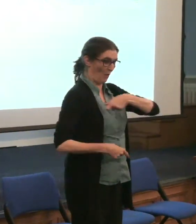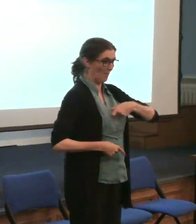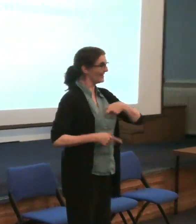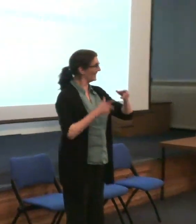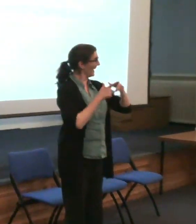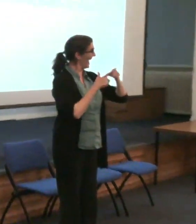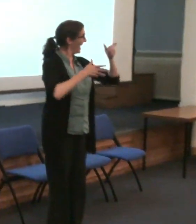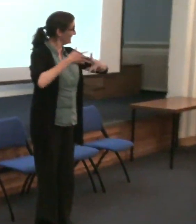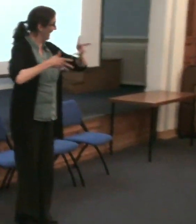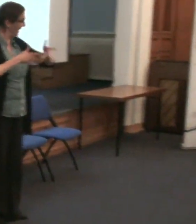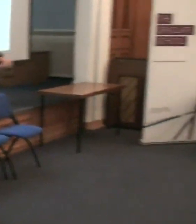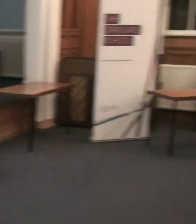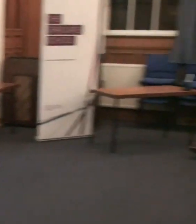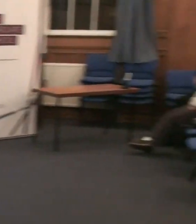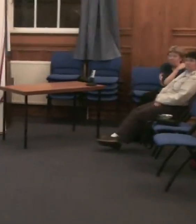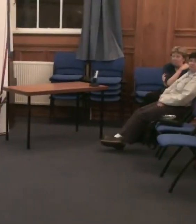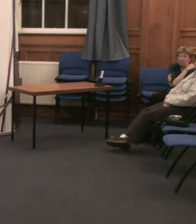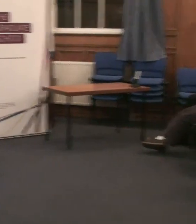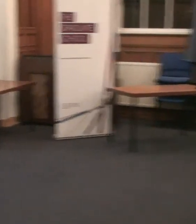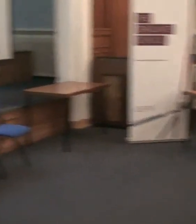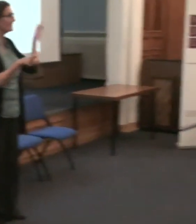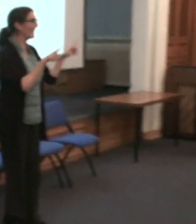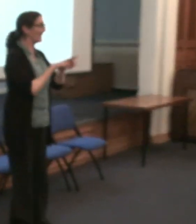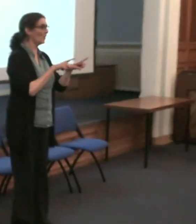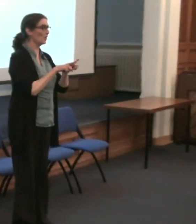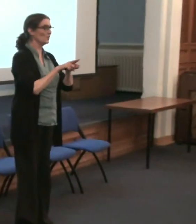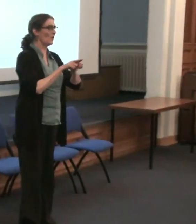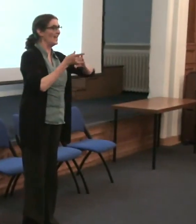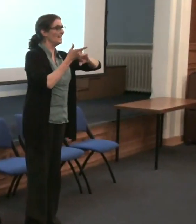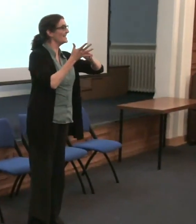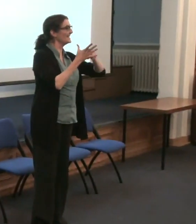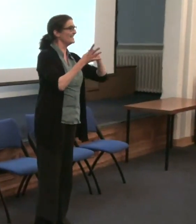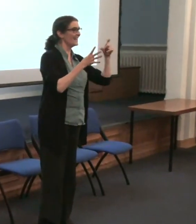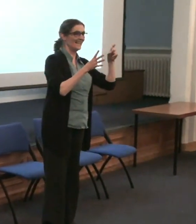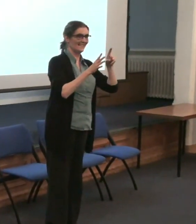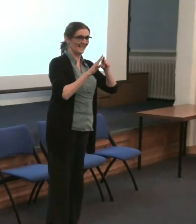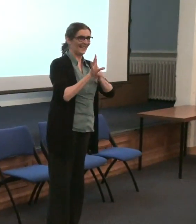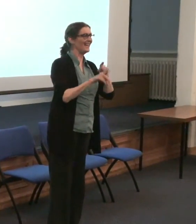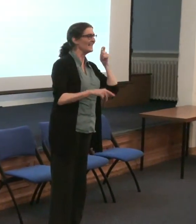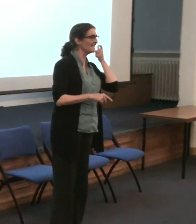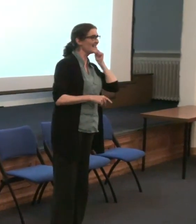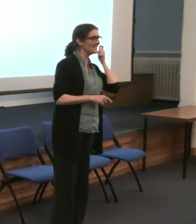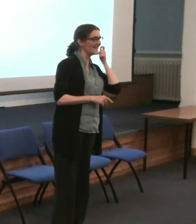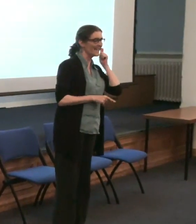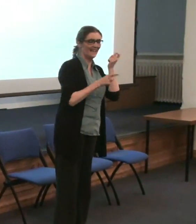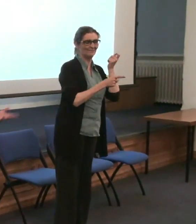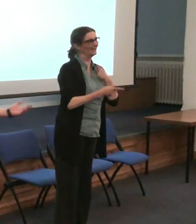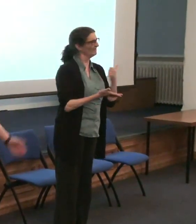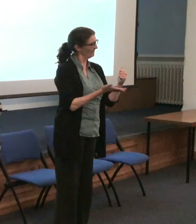Stacey, who unfortunately couldn't make it. So that's some changes. I won't be able to see you for another year because I'll be away